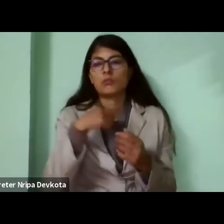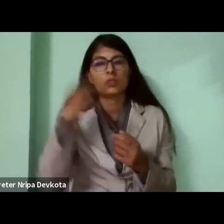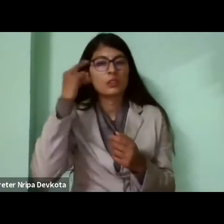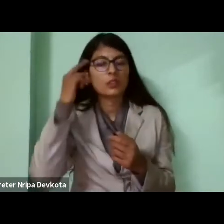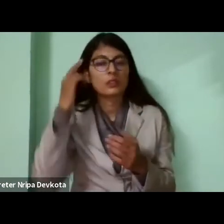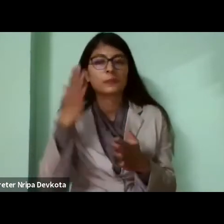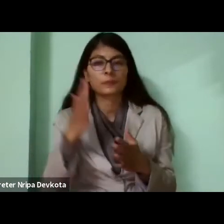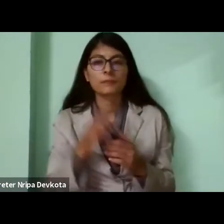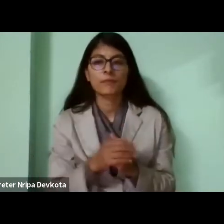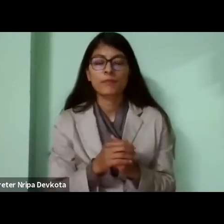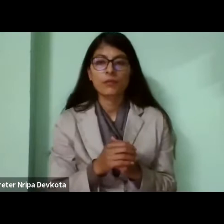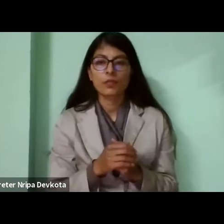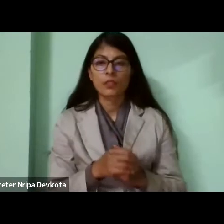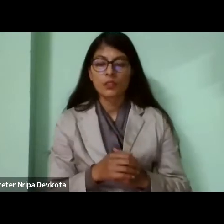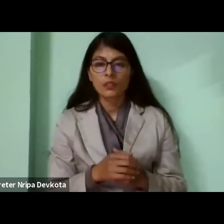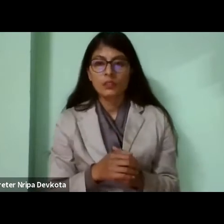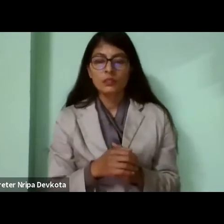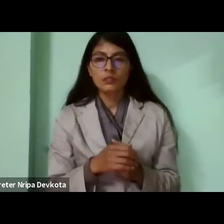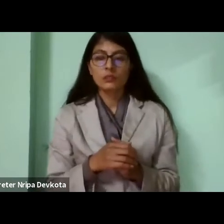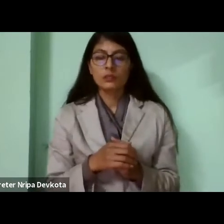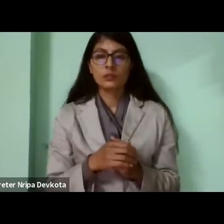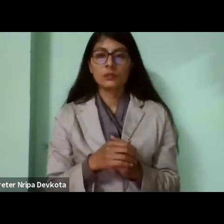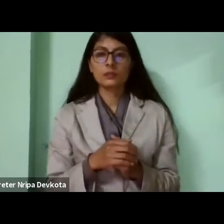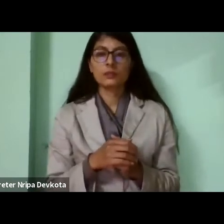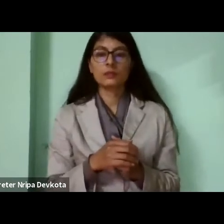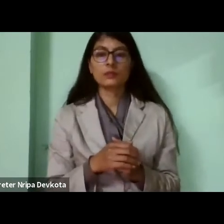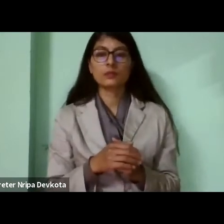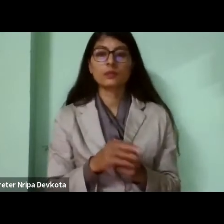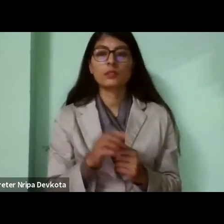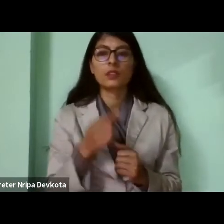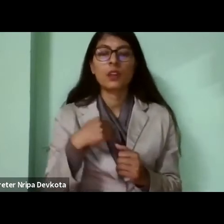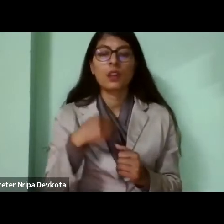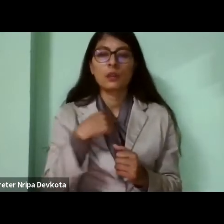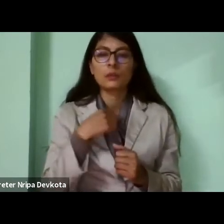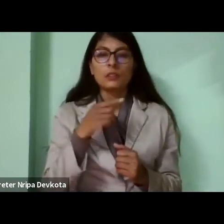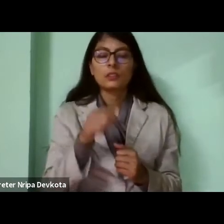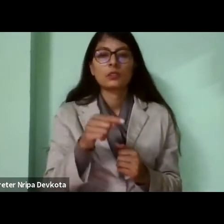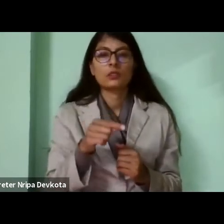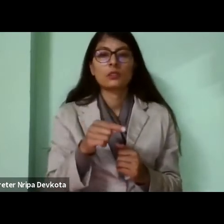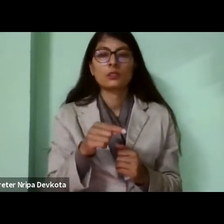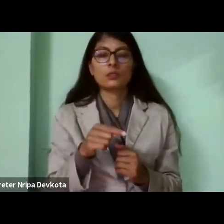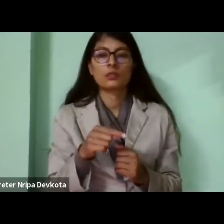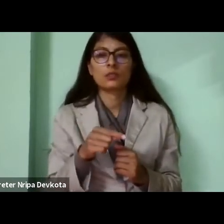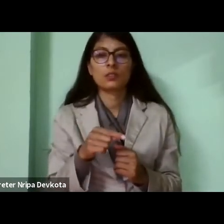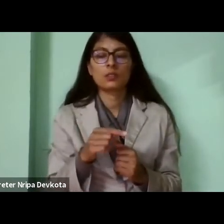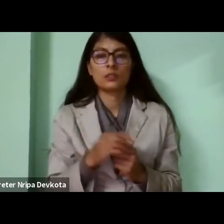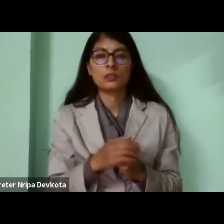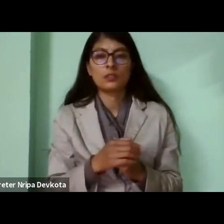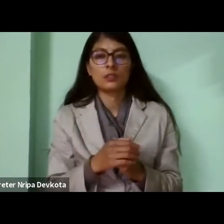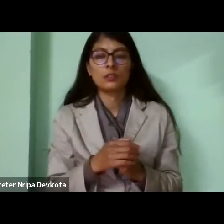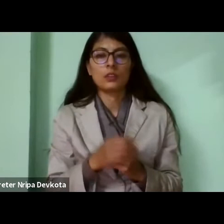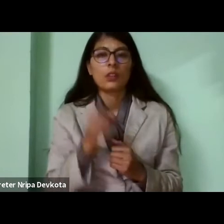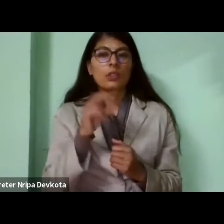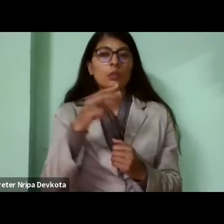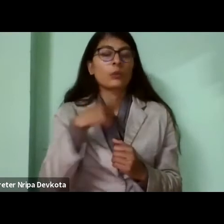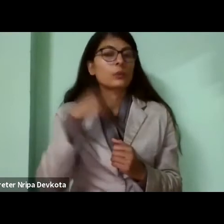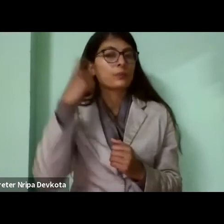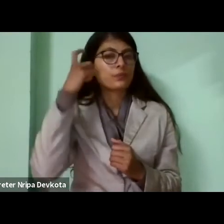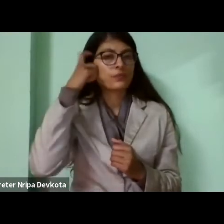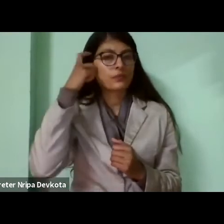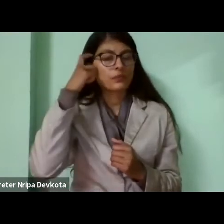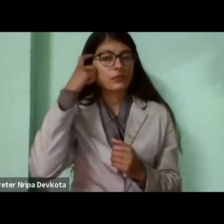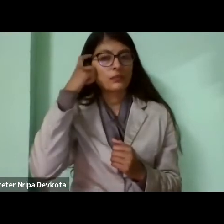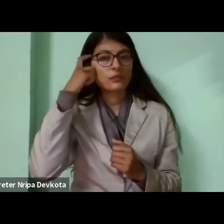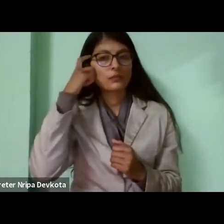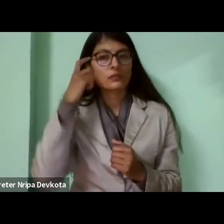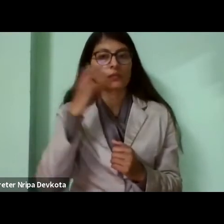we will continue doing. It is something that we are giving ourselves out into engaging with. But I think also something deep